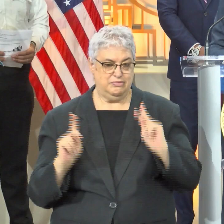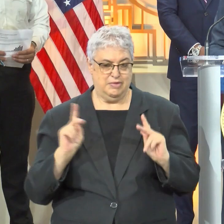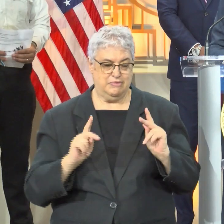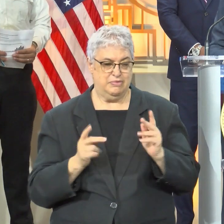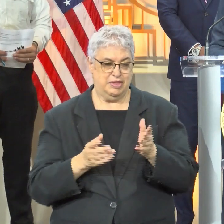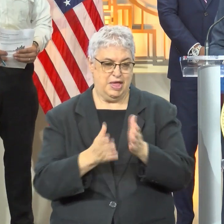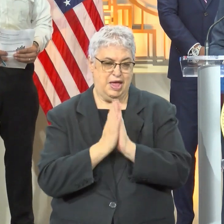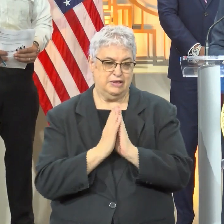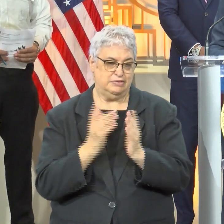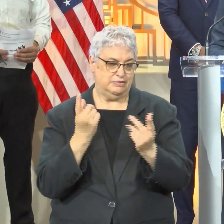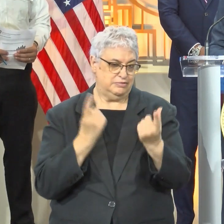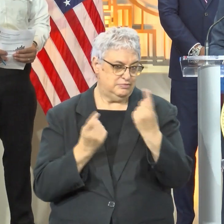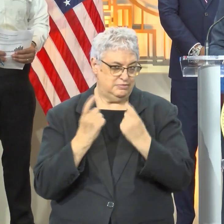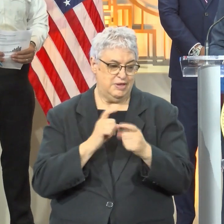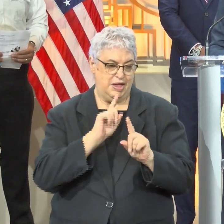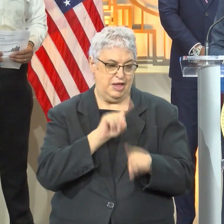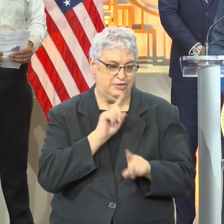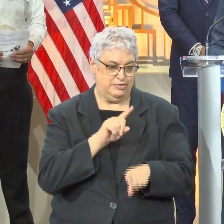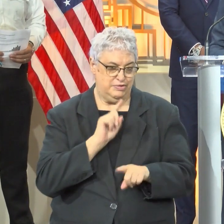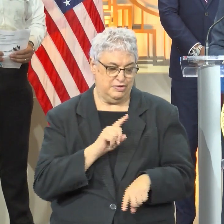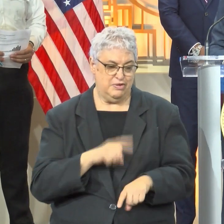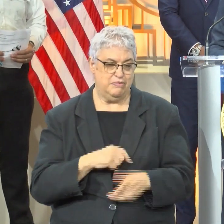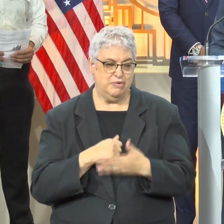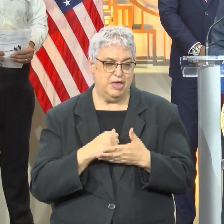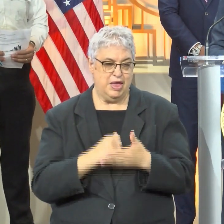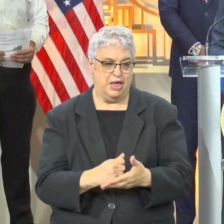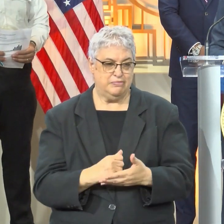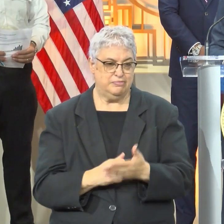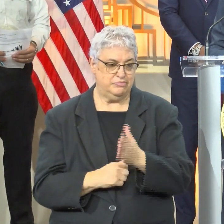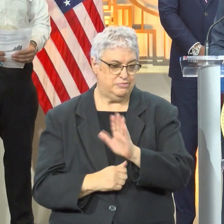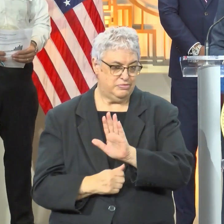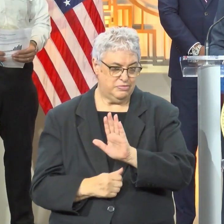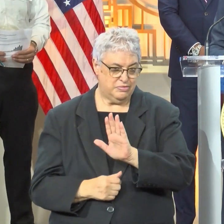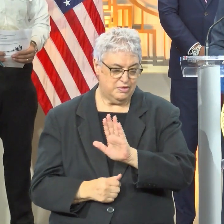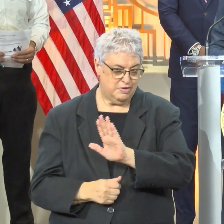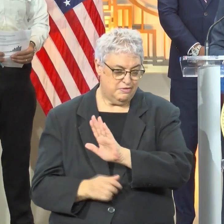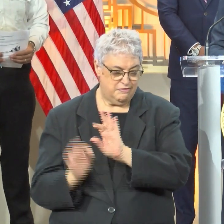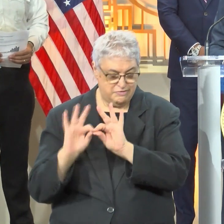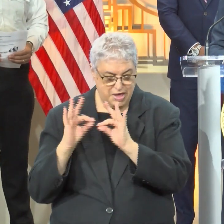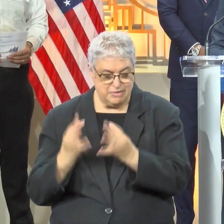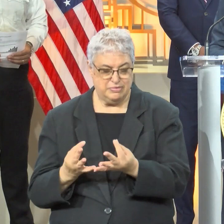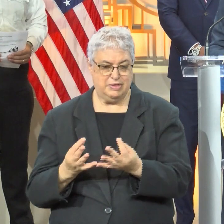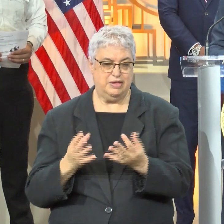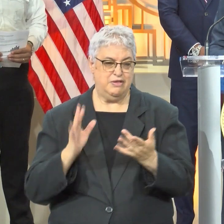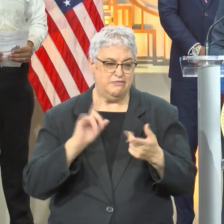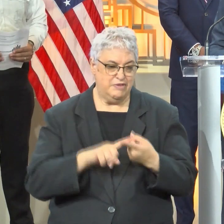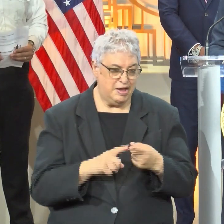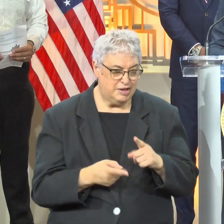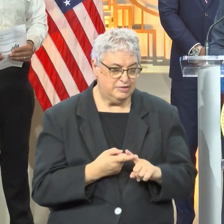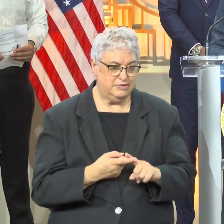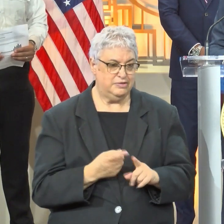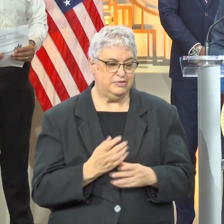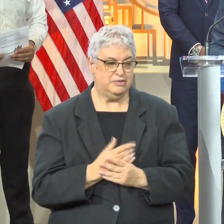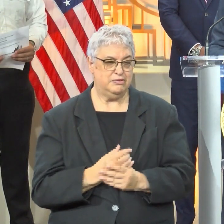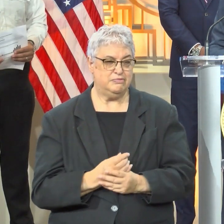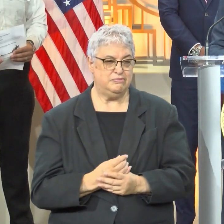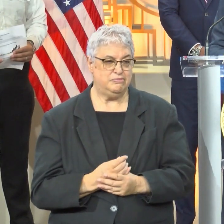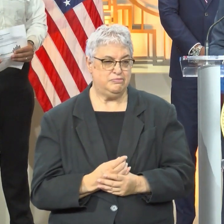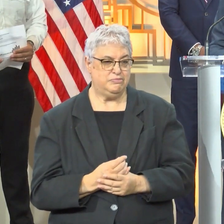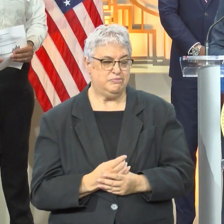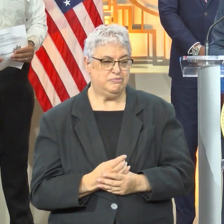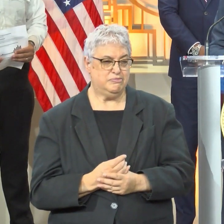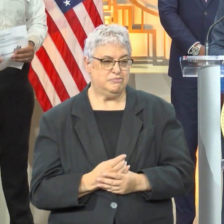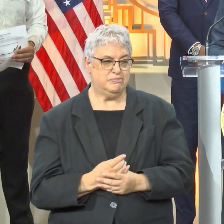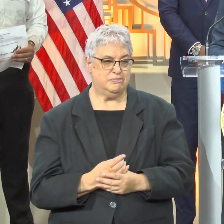information that they are needing. It will help your family members and those that you have been in contact with. Again, let me